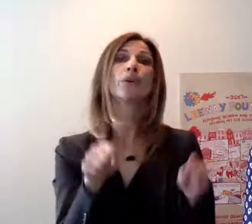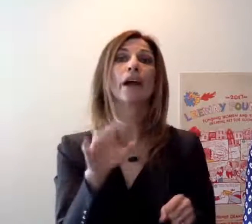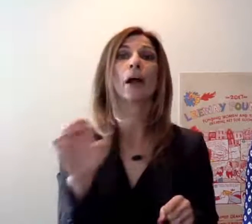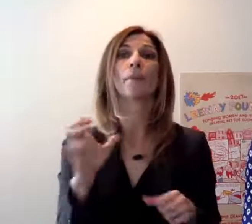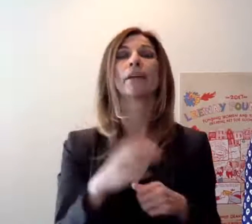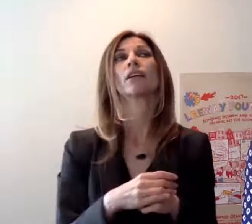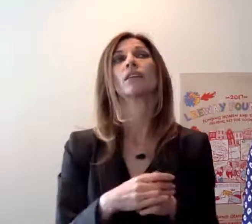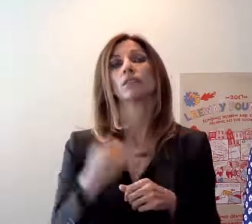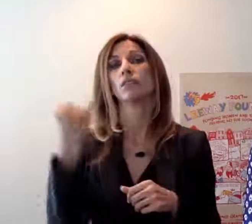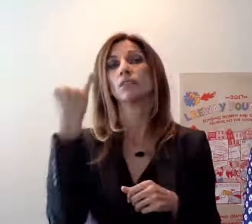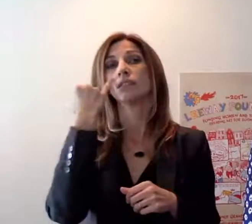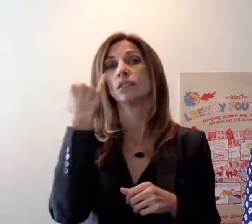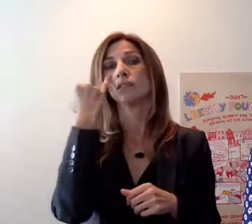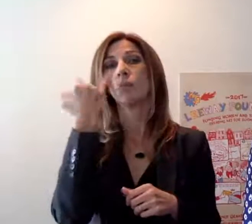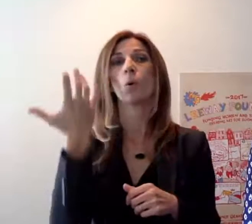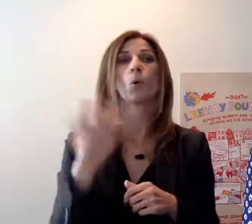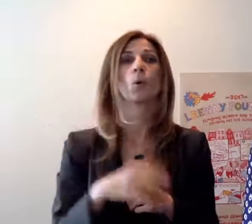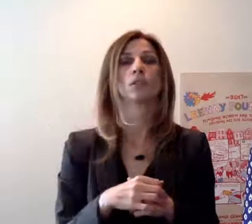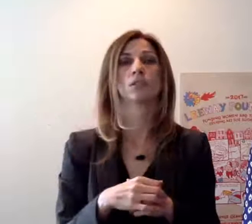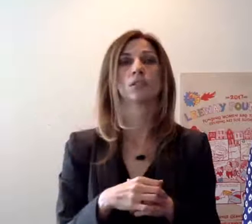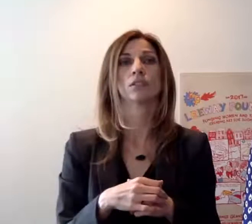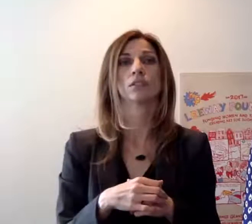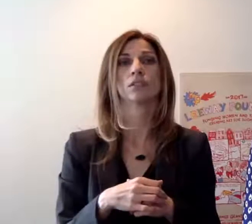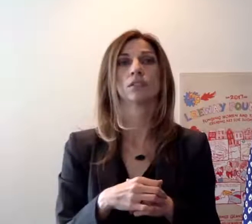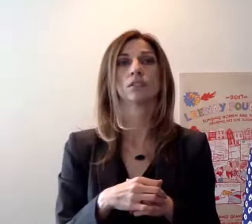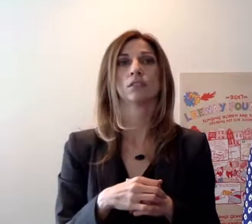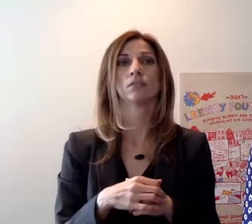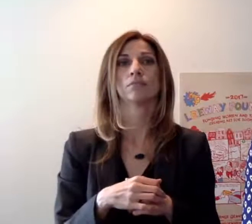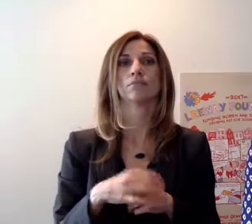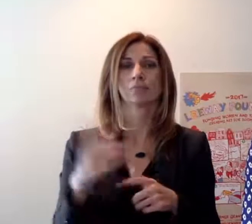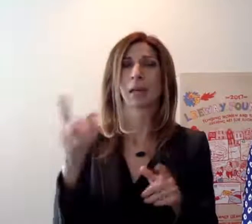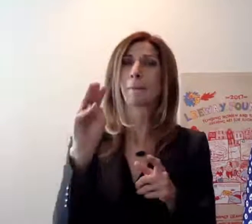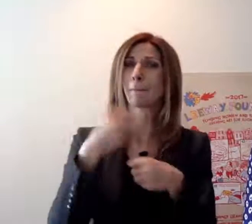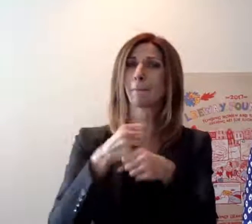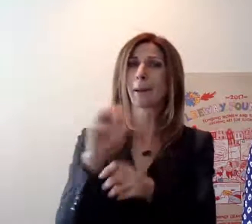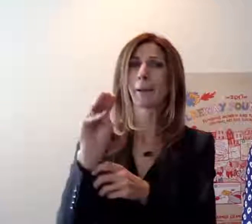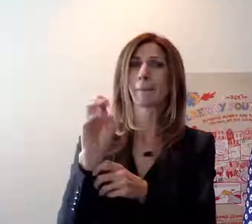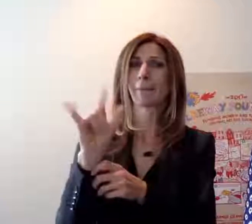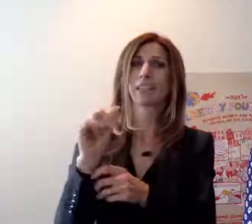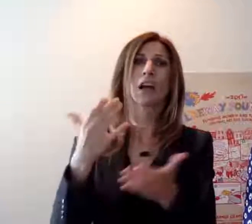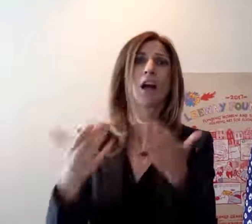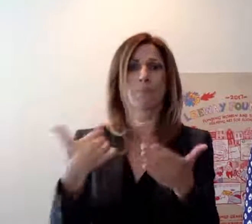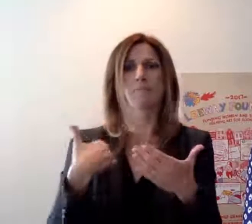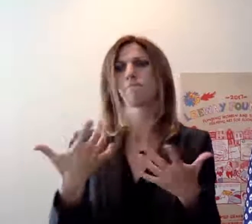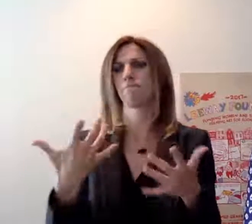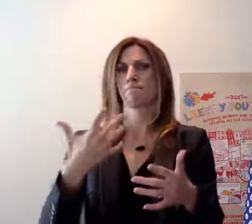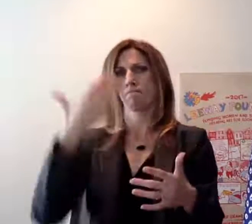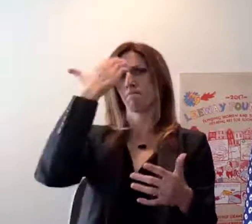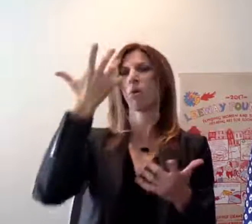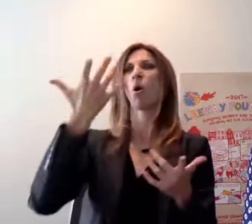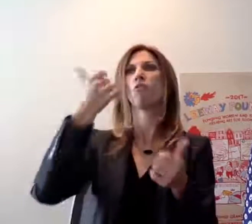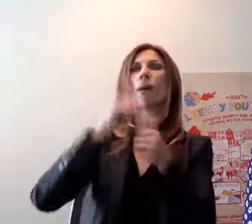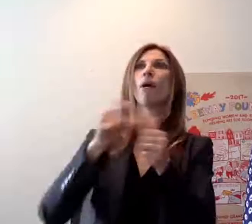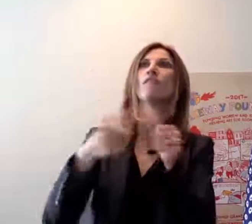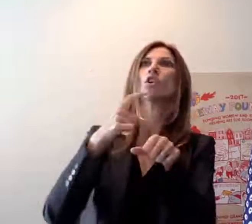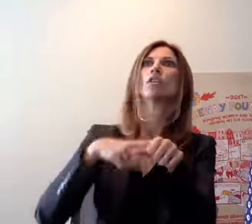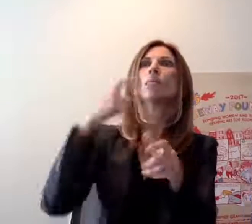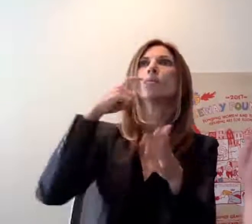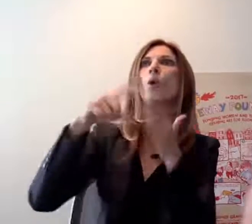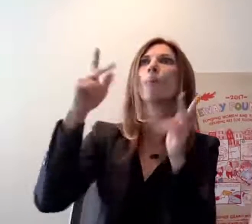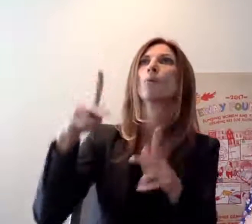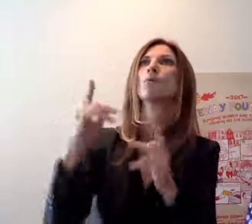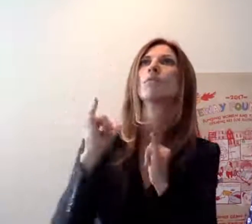if you are a media maker and you remember the first time that you saw someone who looked like you in the media